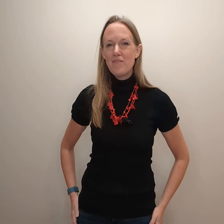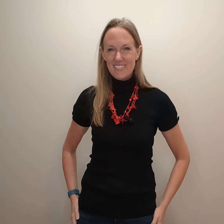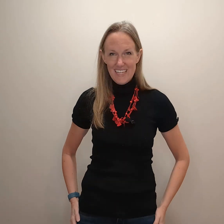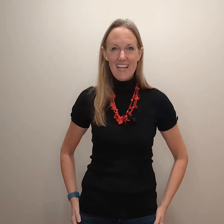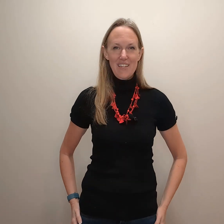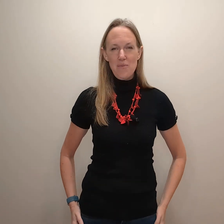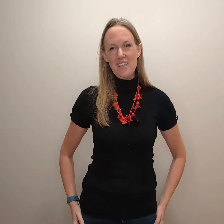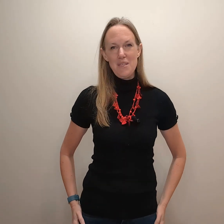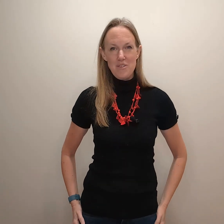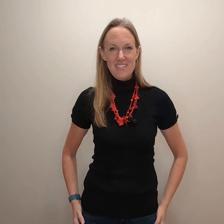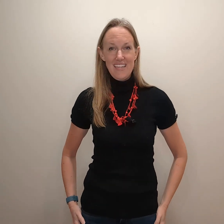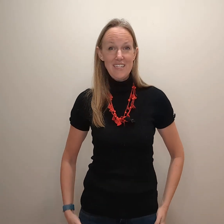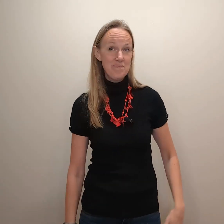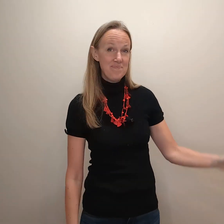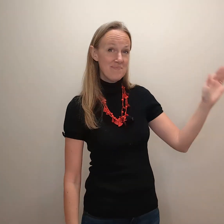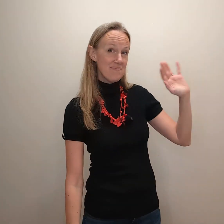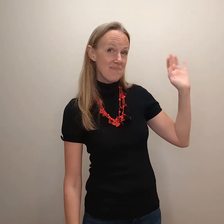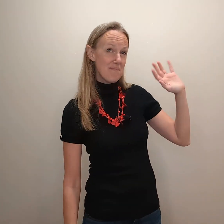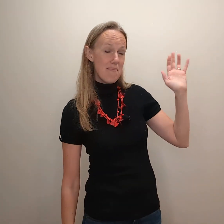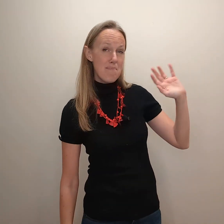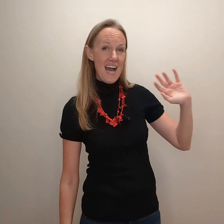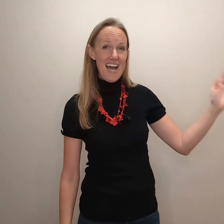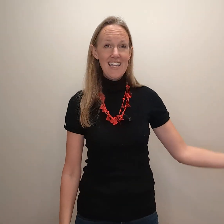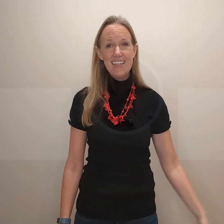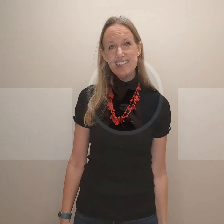we sign with the music. Bye.